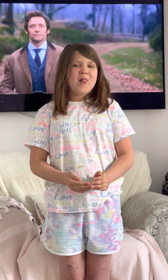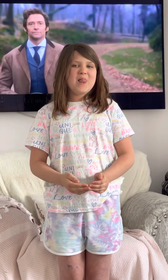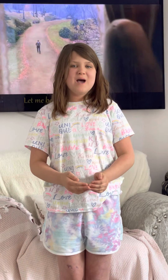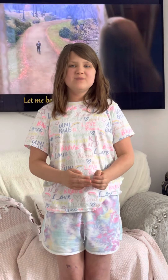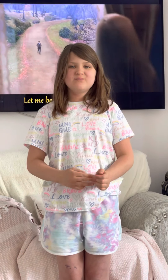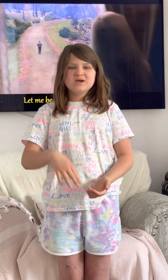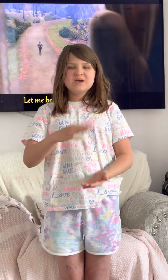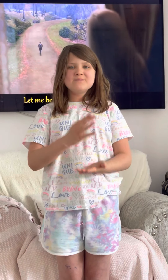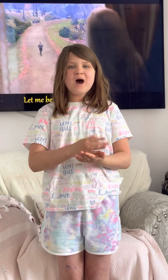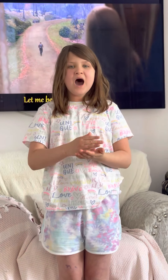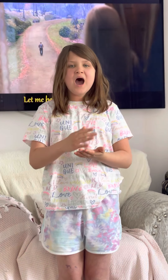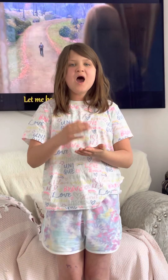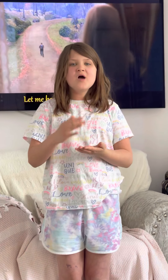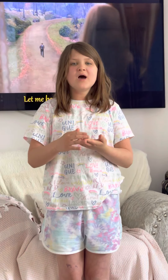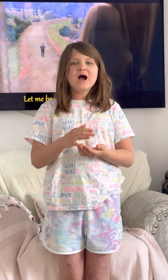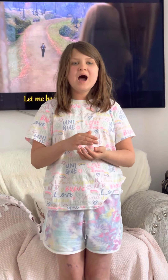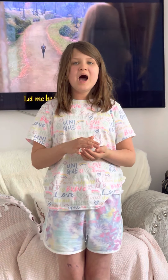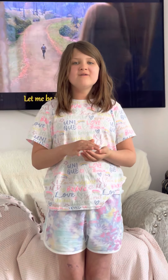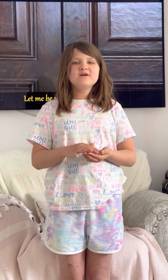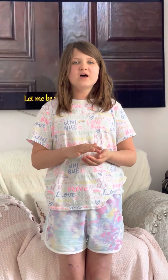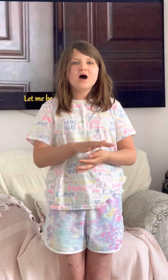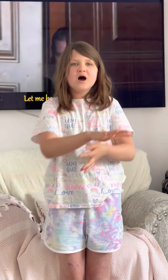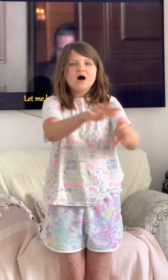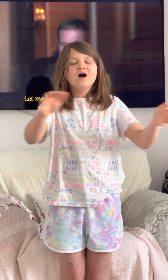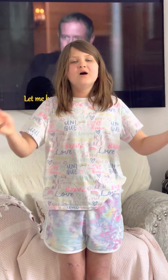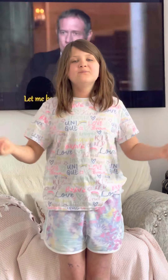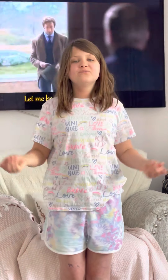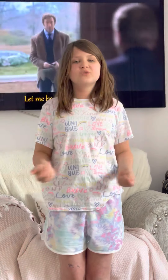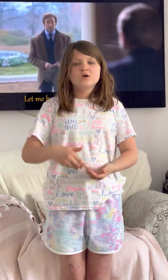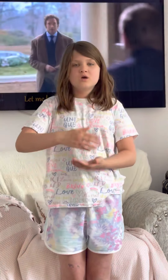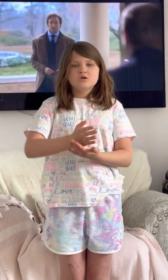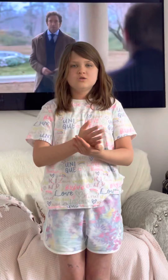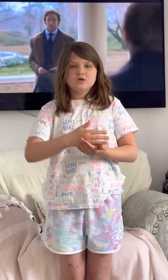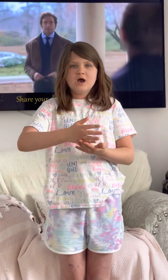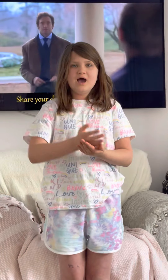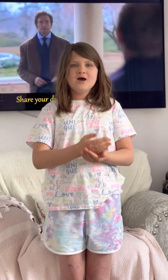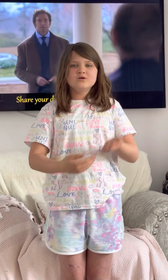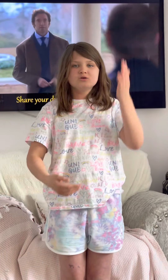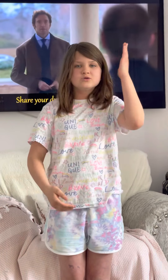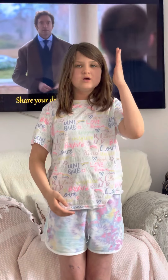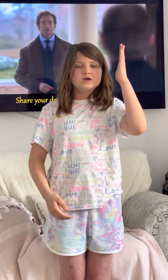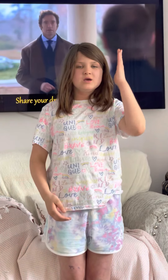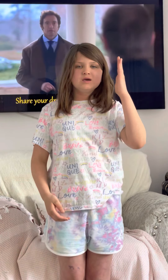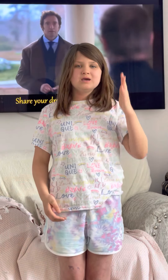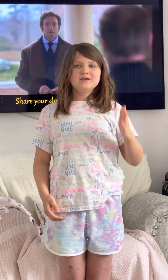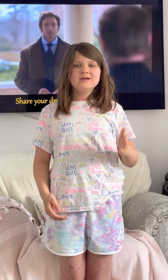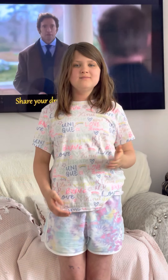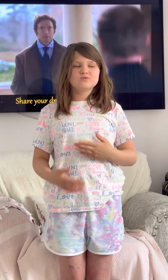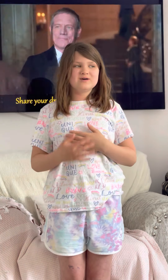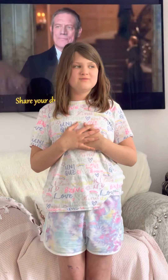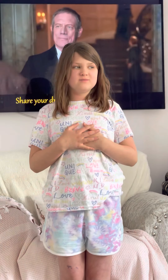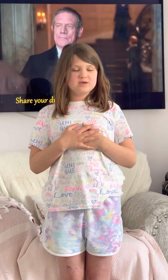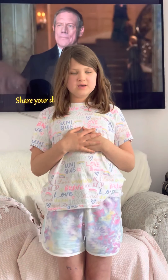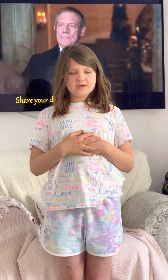let me be part of it all. Share your dreams with me.